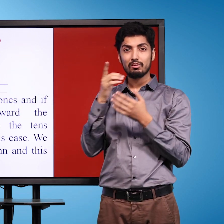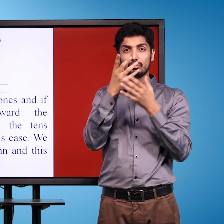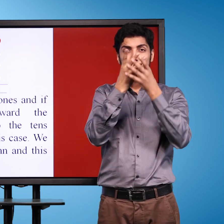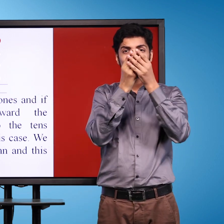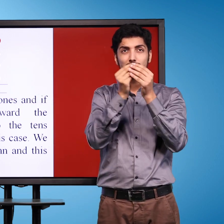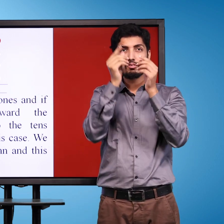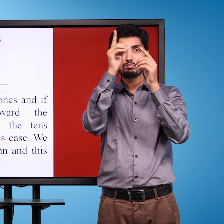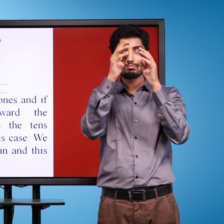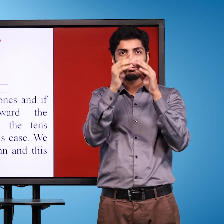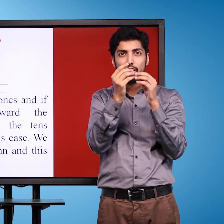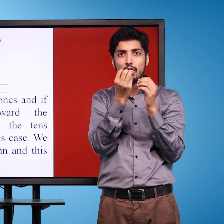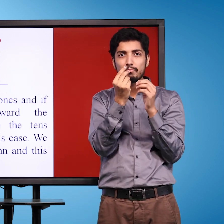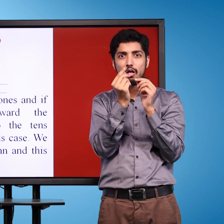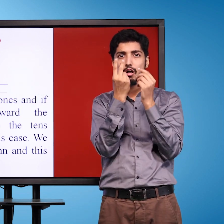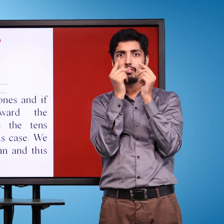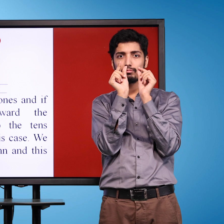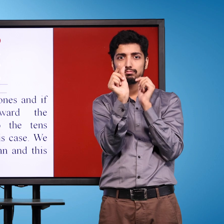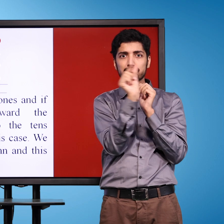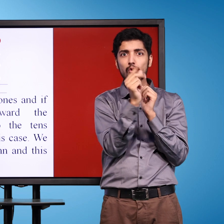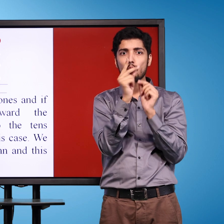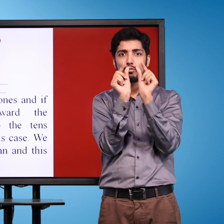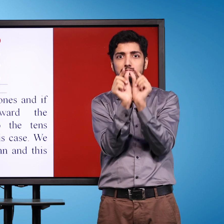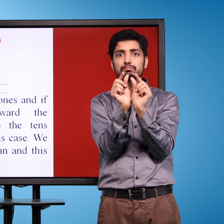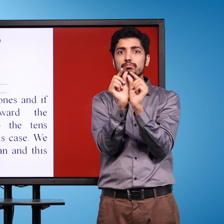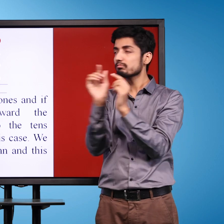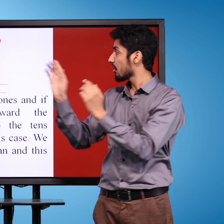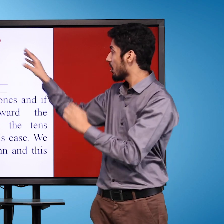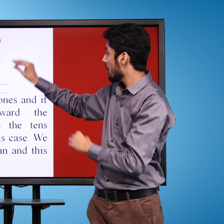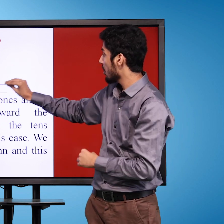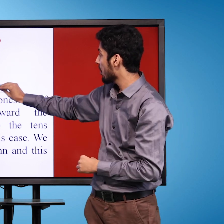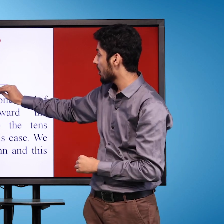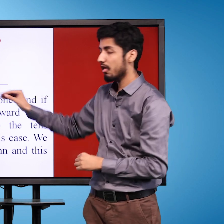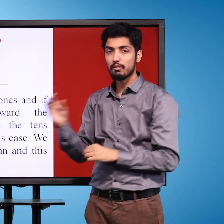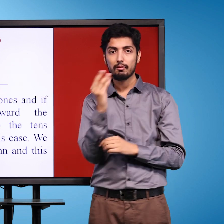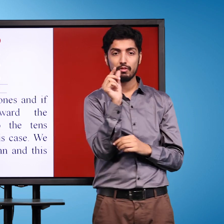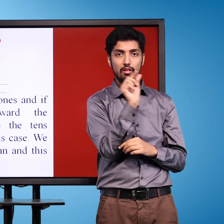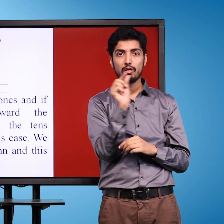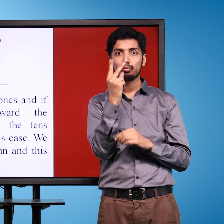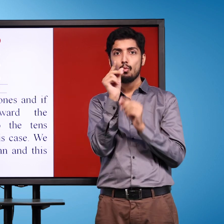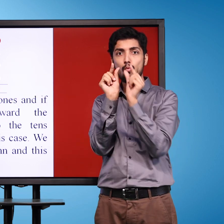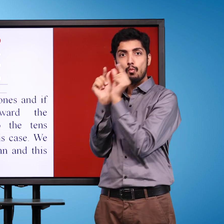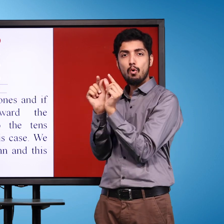3946 plus 6579 plus 2050. The answer